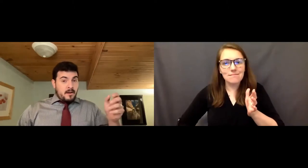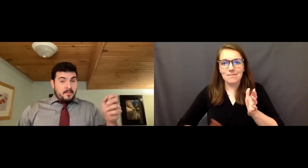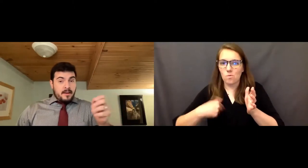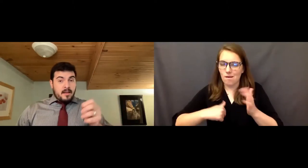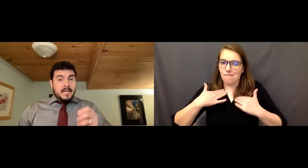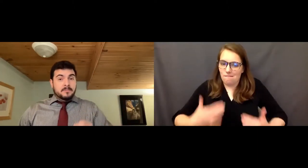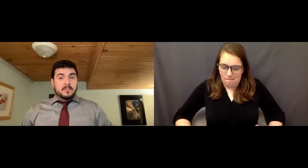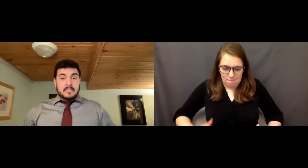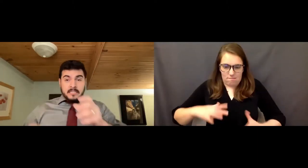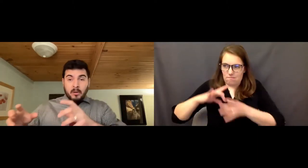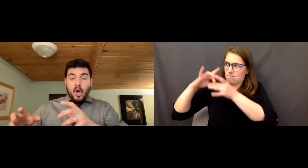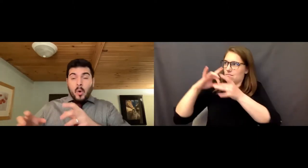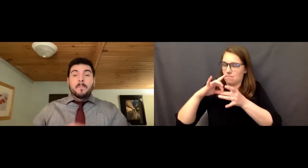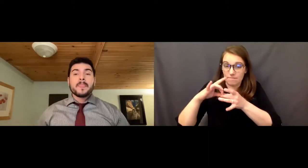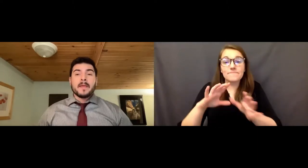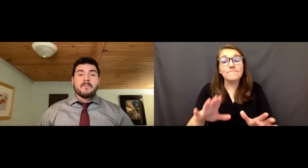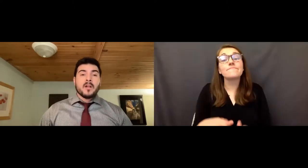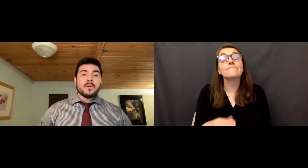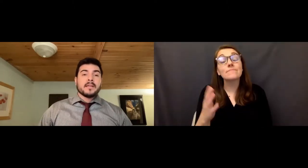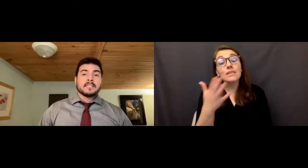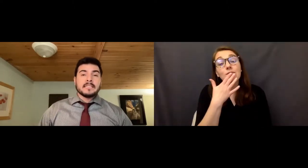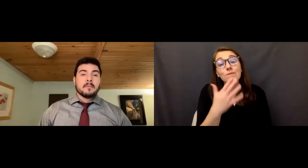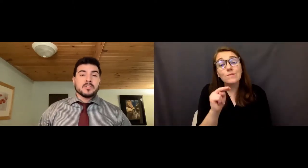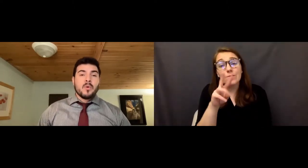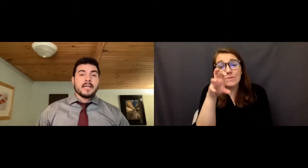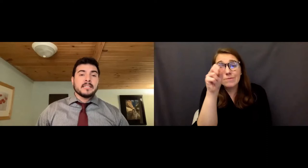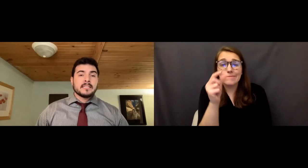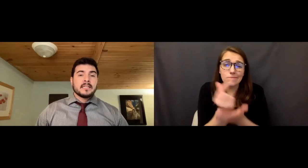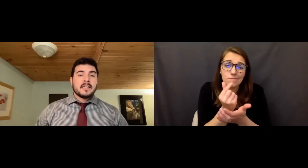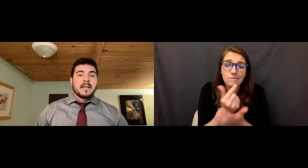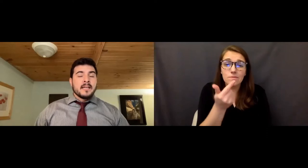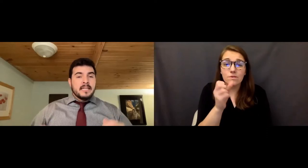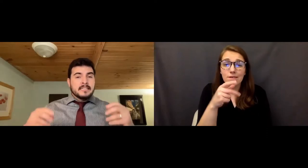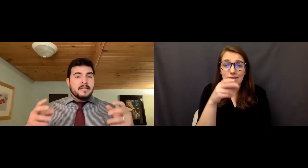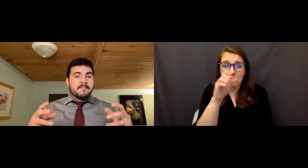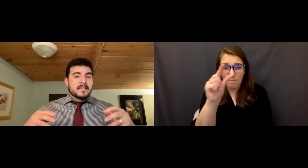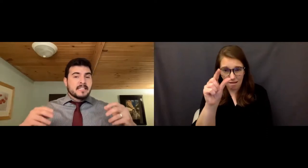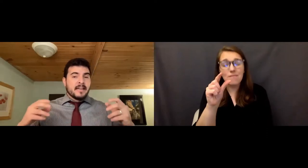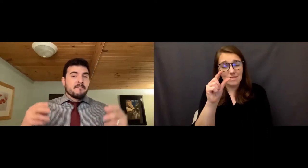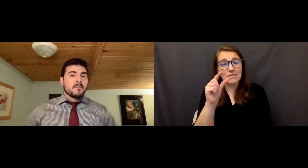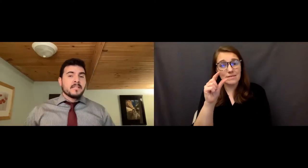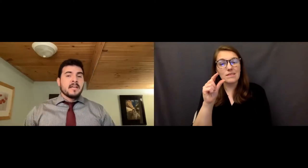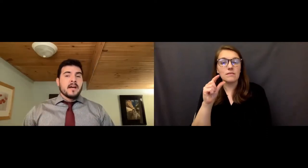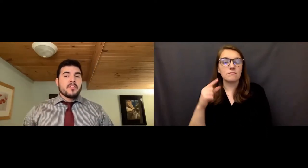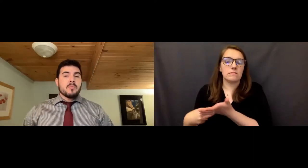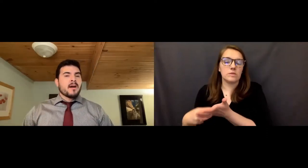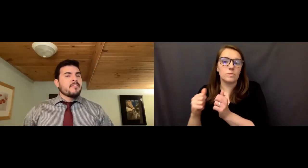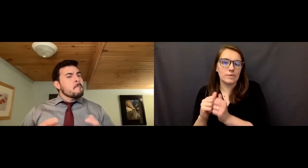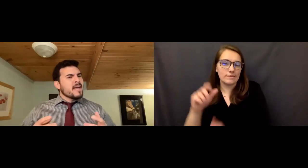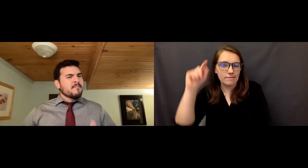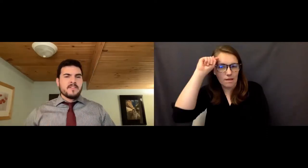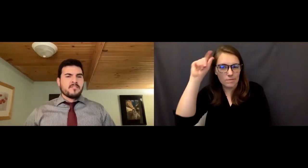Rather, in the light of the gospel, as discussed below and following Saint Thomas Aquinas, these defects and infirmities of the